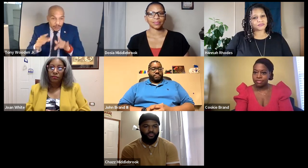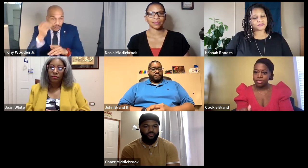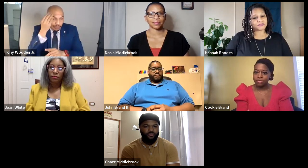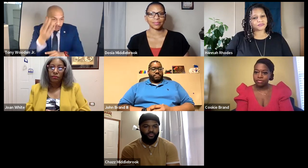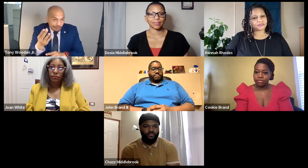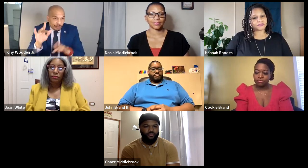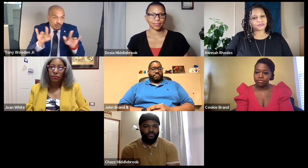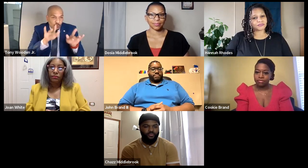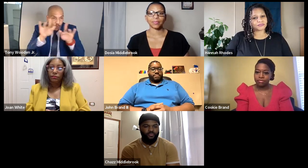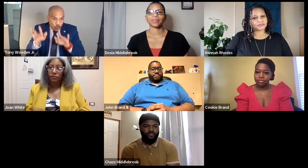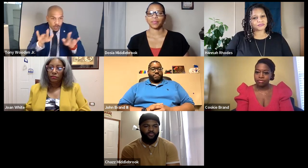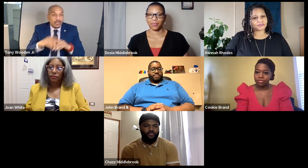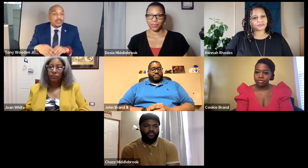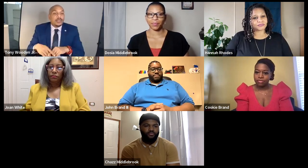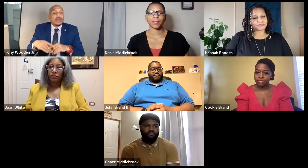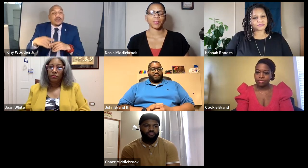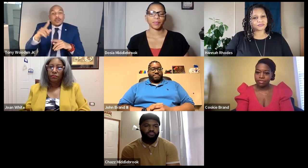This webinar is being recorded.